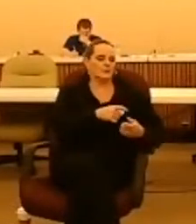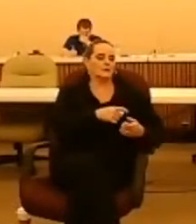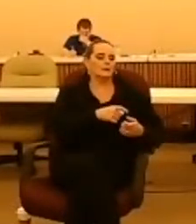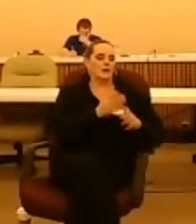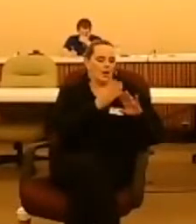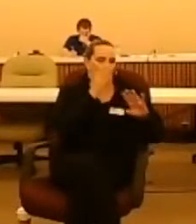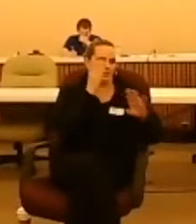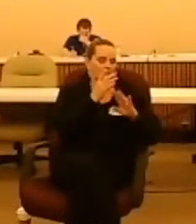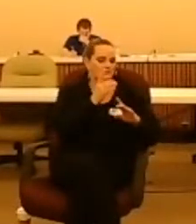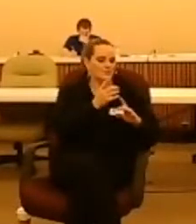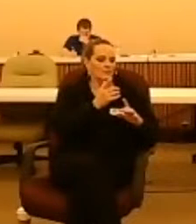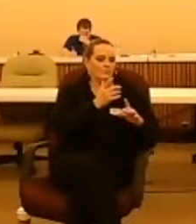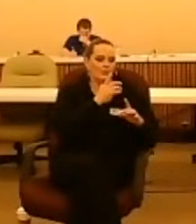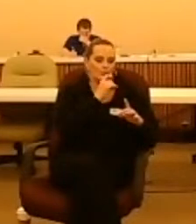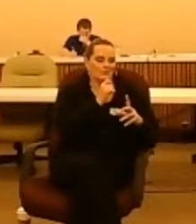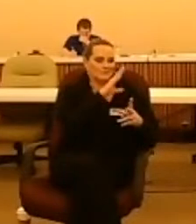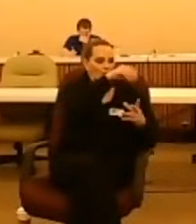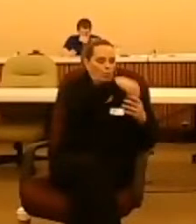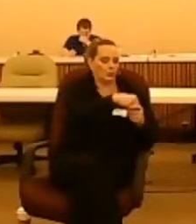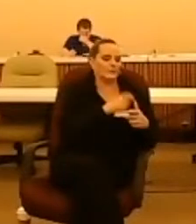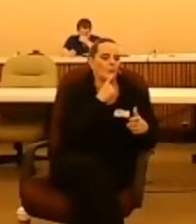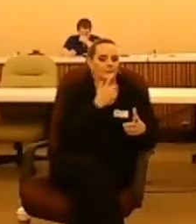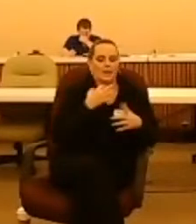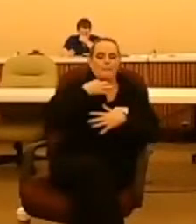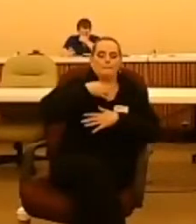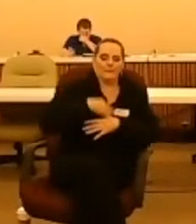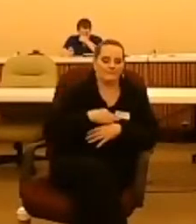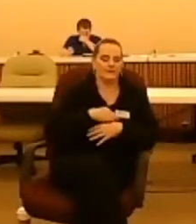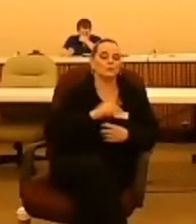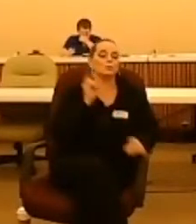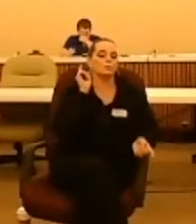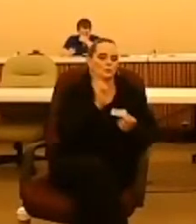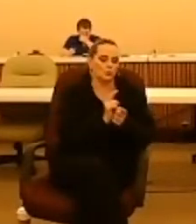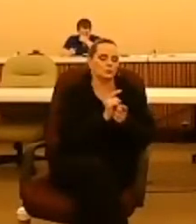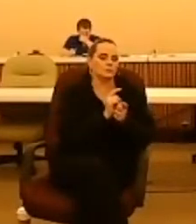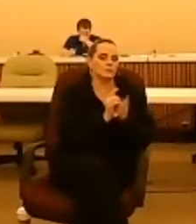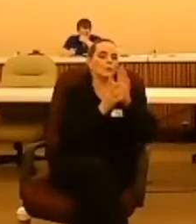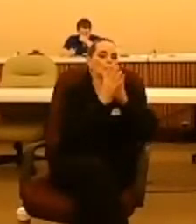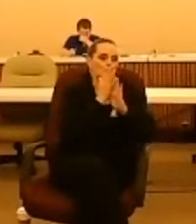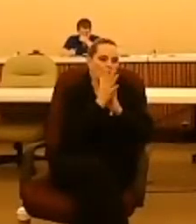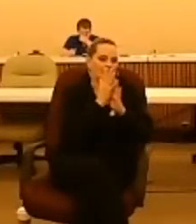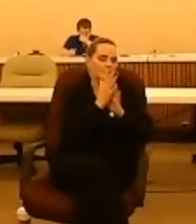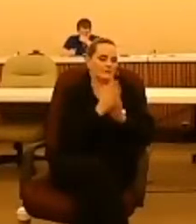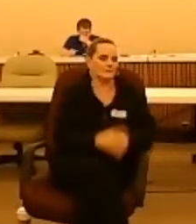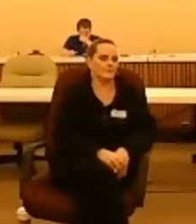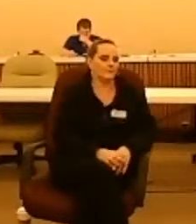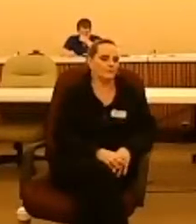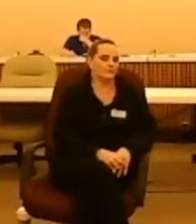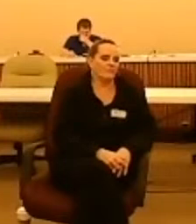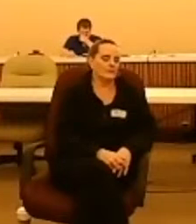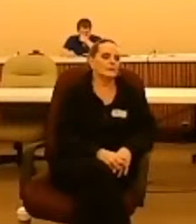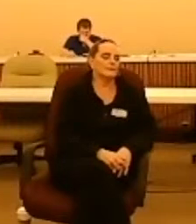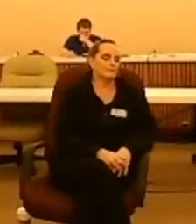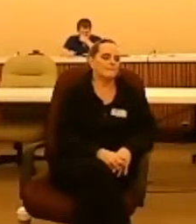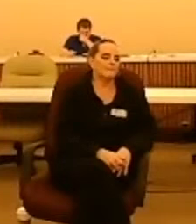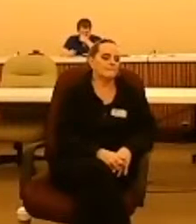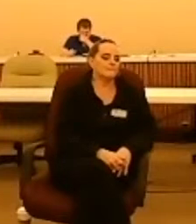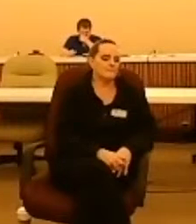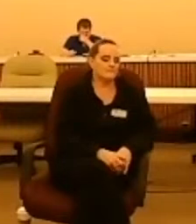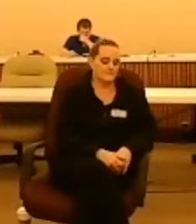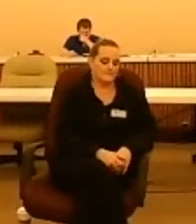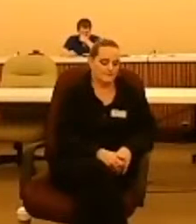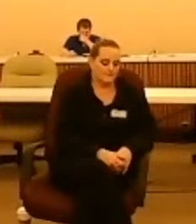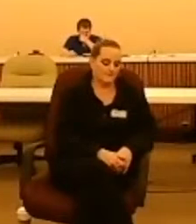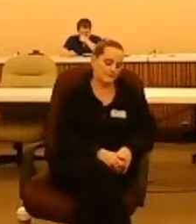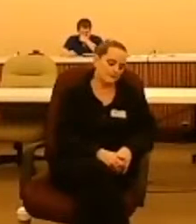that service. It would just be a benefit to further reduce the trip generation that we provided within the